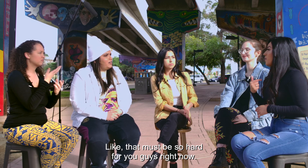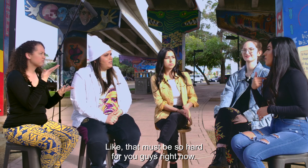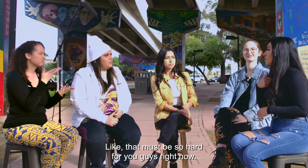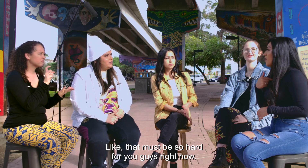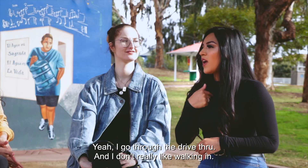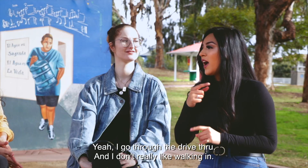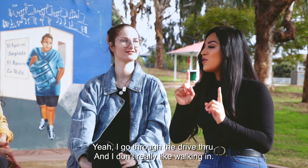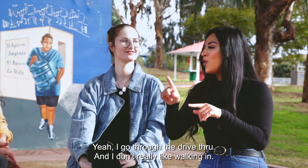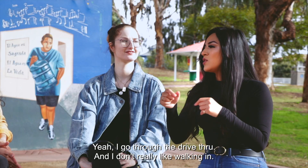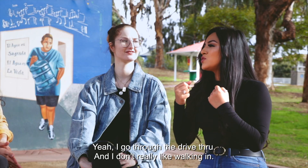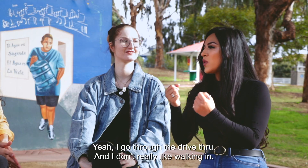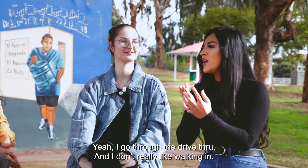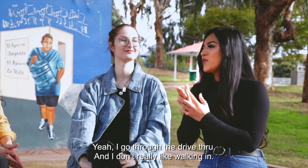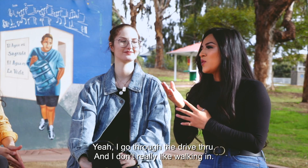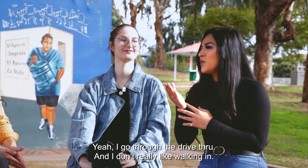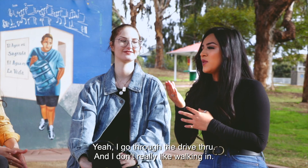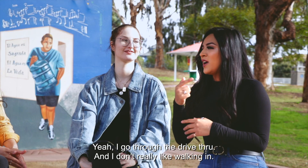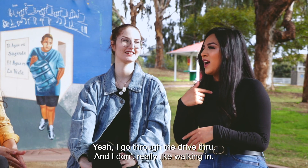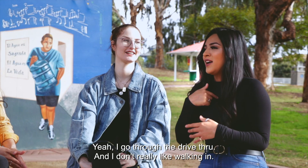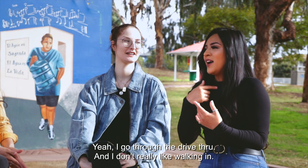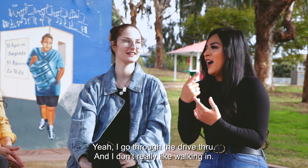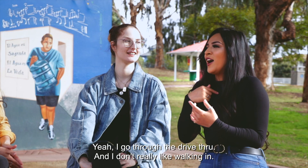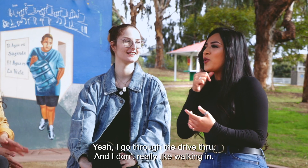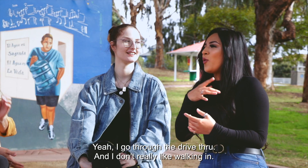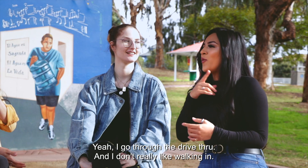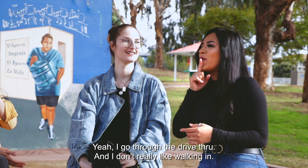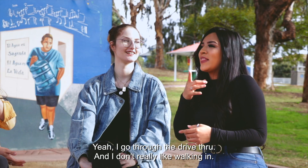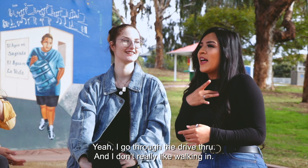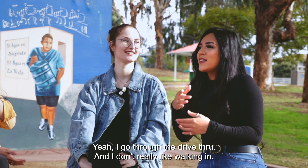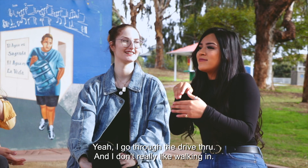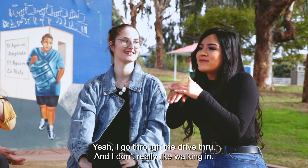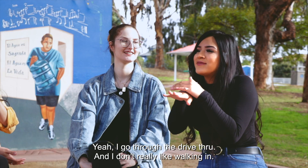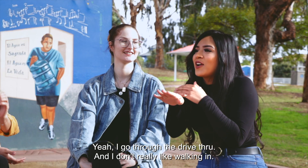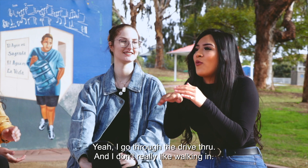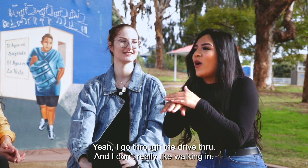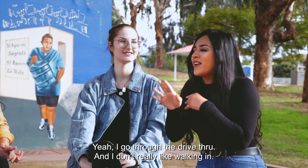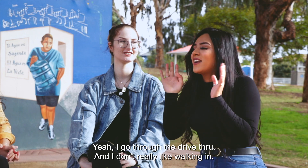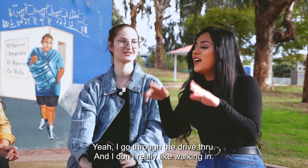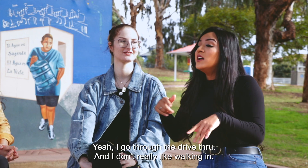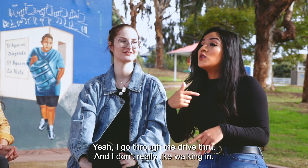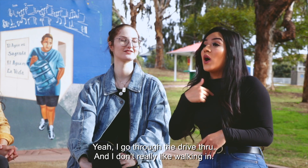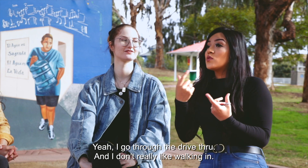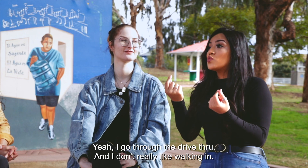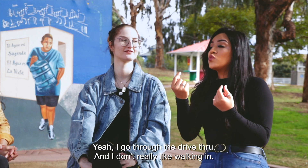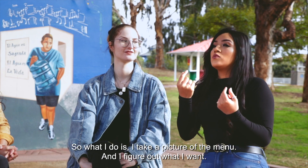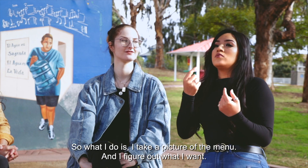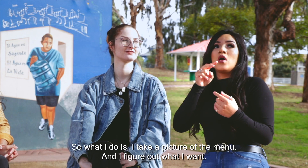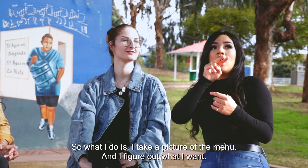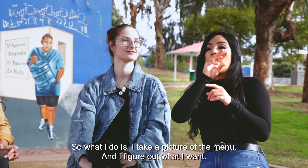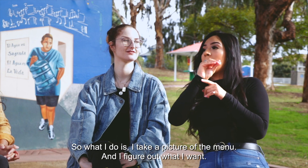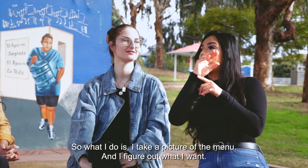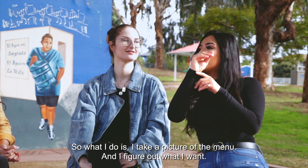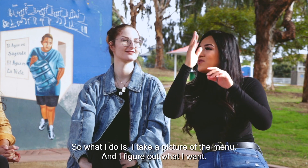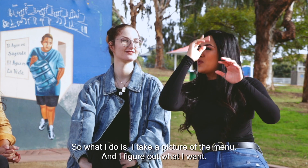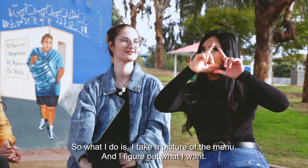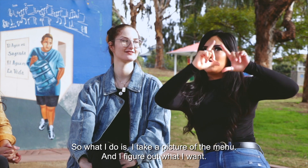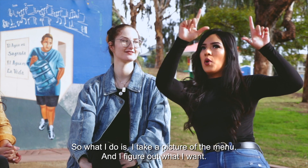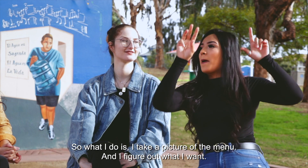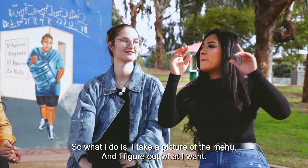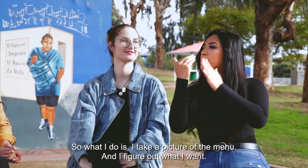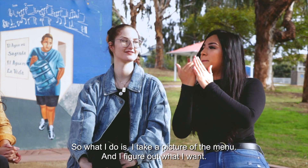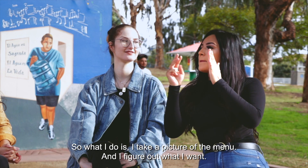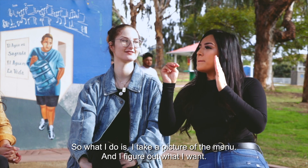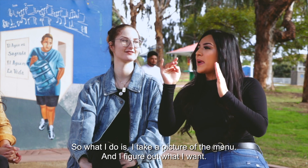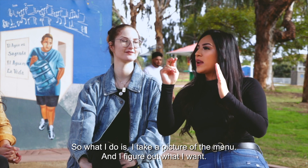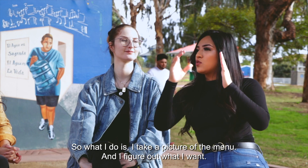guys right now. Yeah, I go through the drive-through, and I don't really like walking in. So what I do is